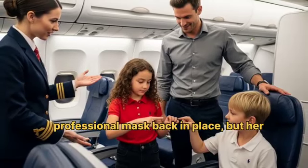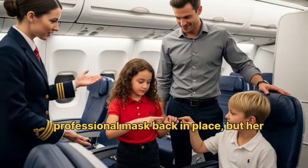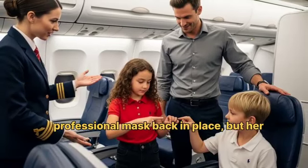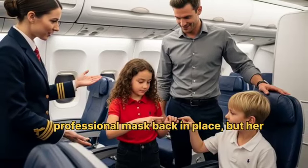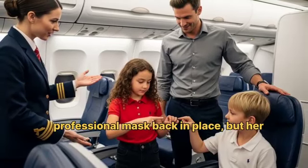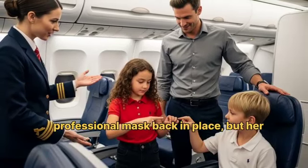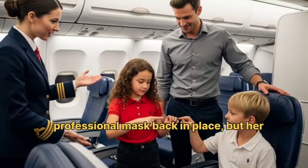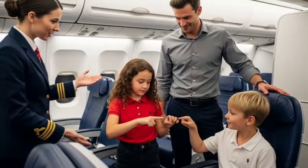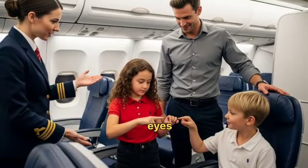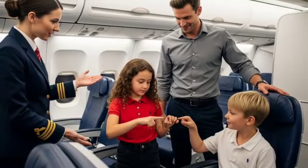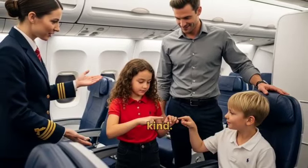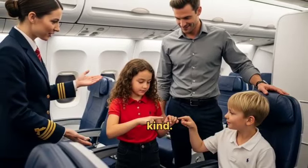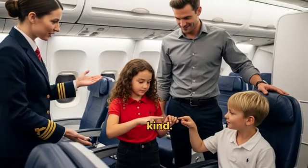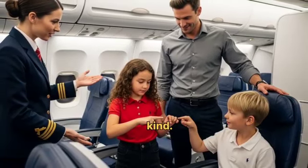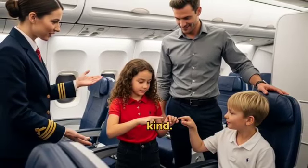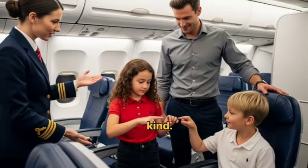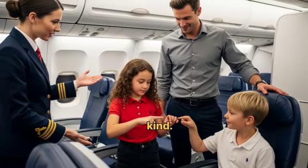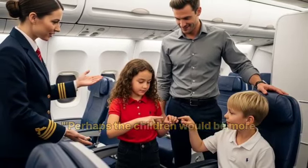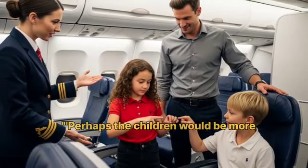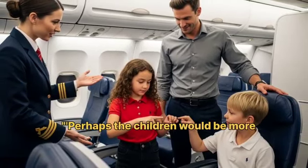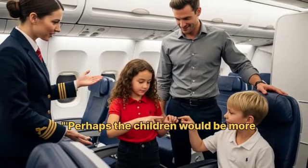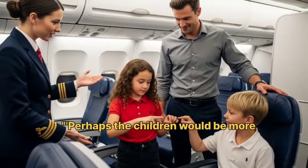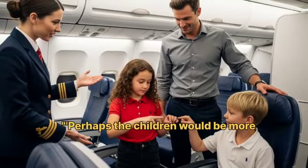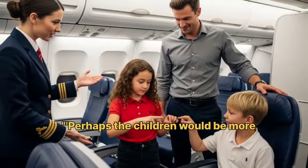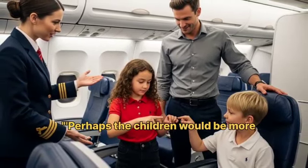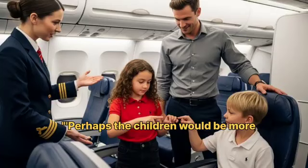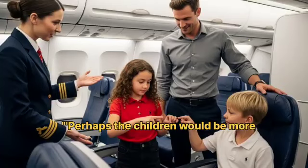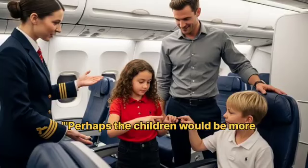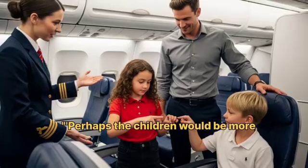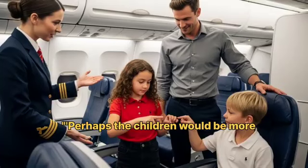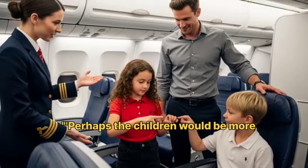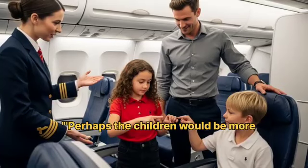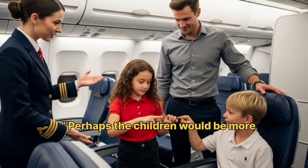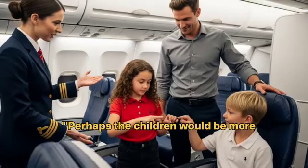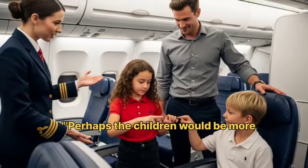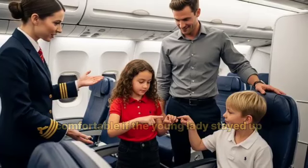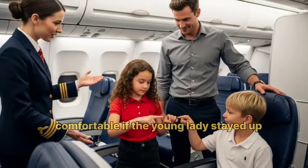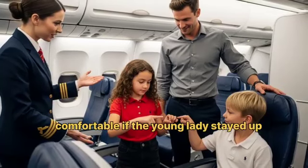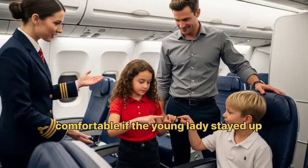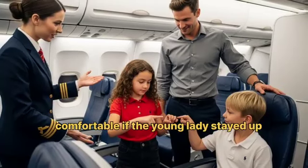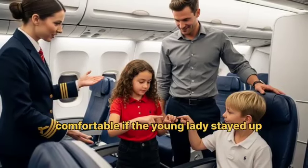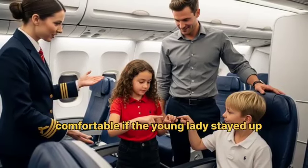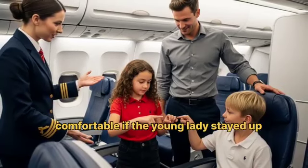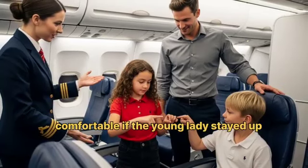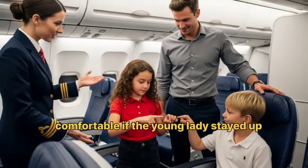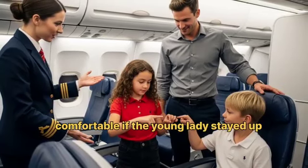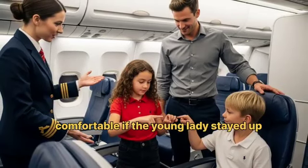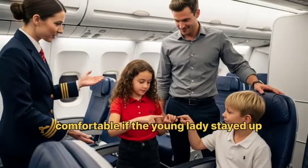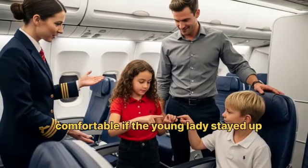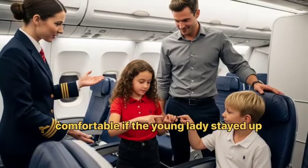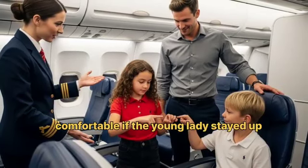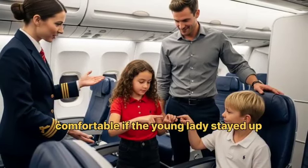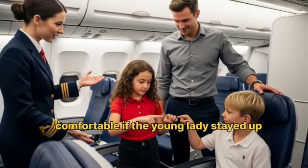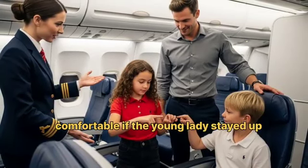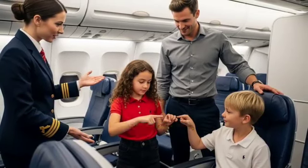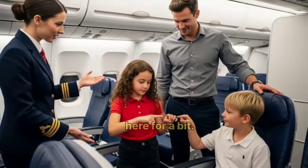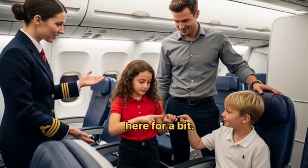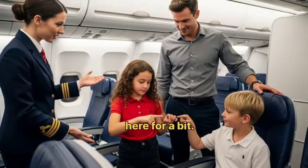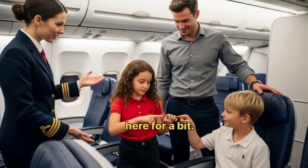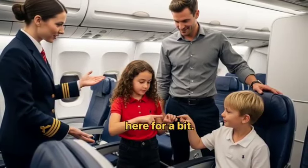place, but her eyes kind. "Perhaps the children would be more comfortable if the young lady stayed up here for a bit?